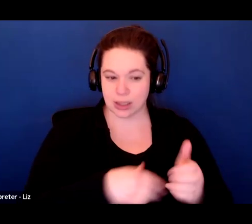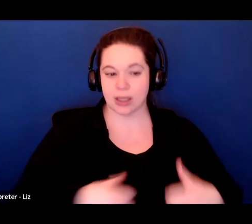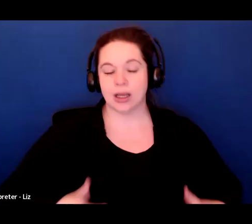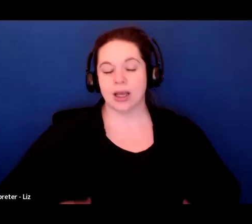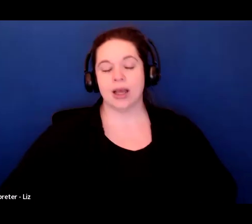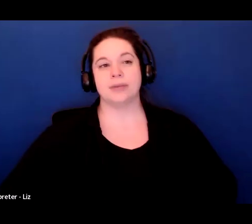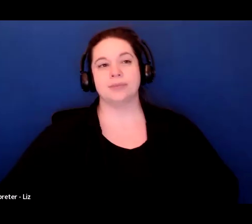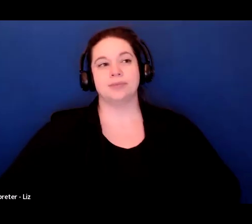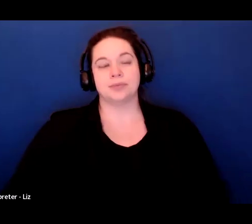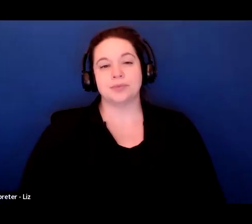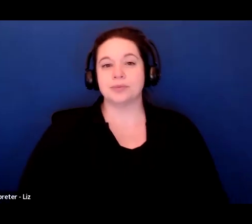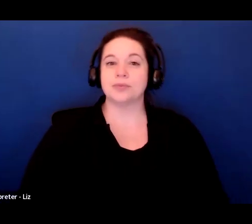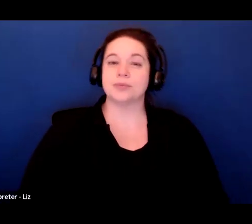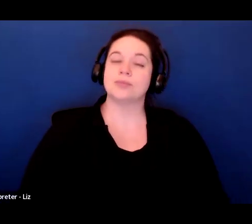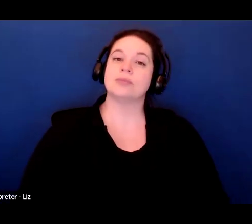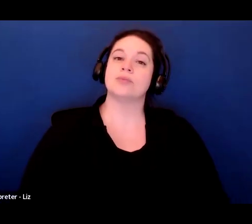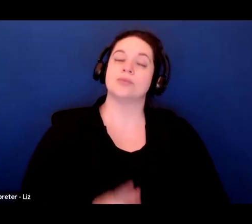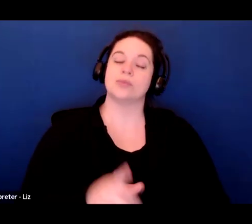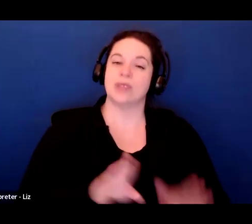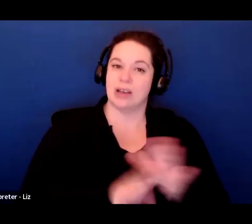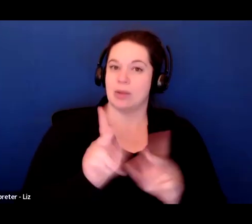who were parents of children